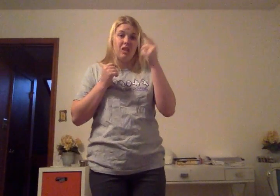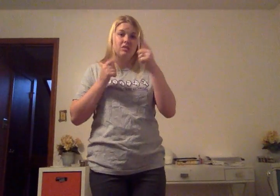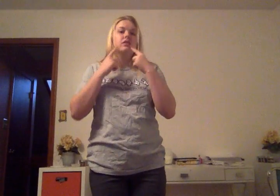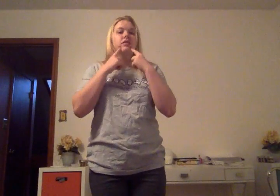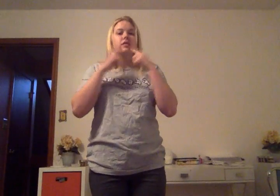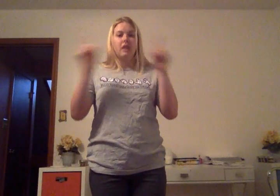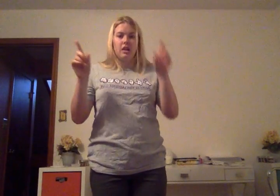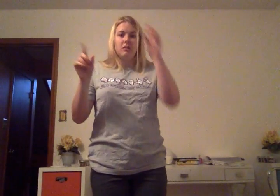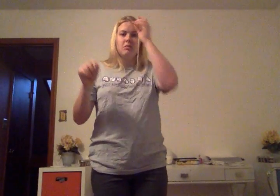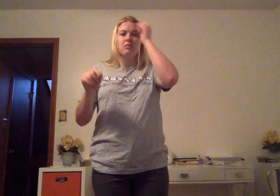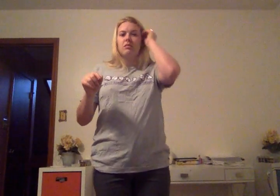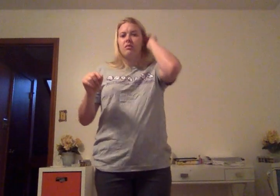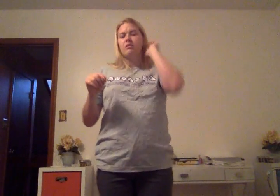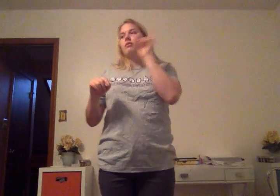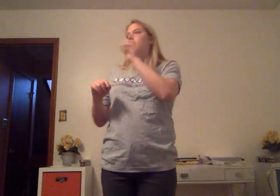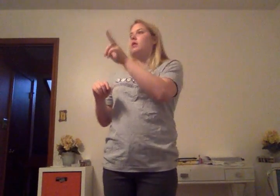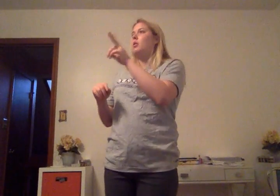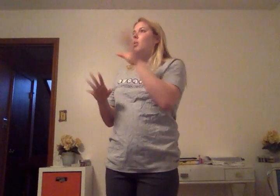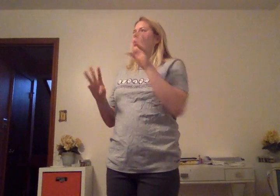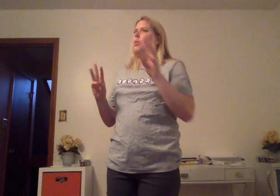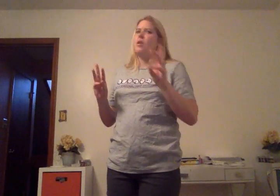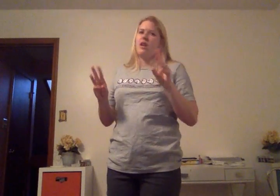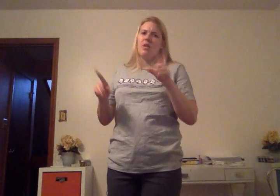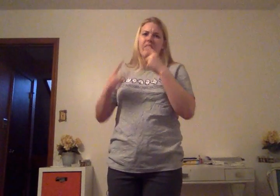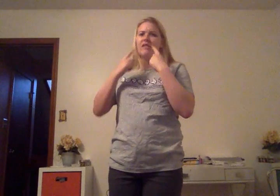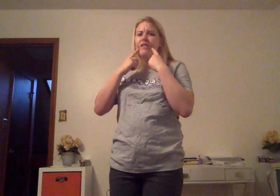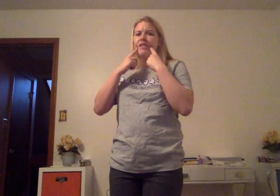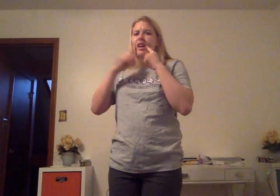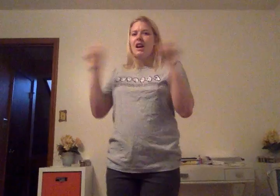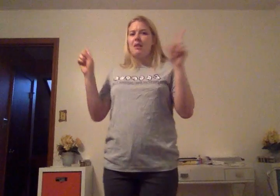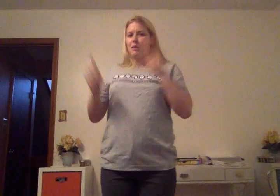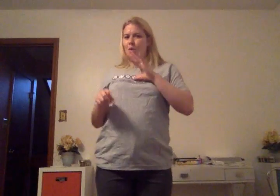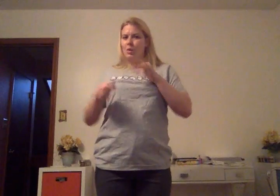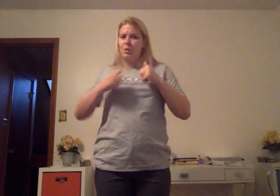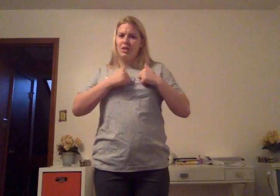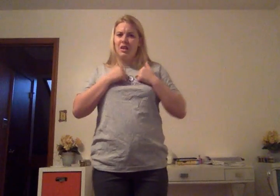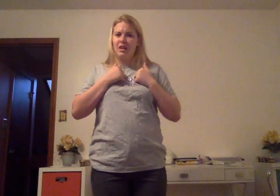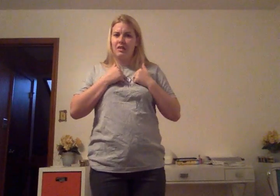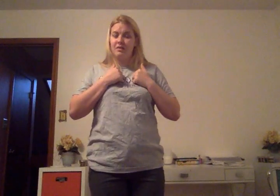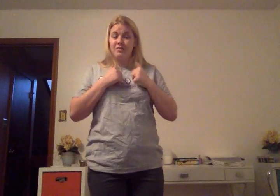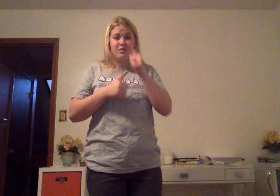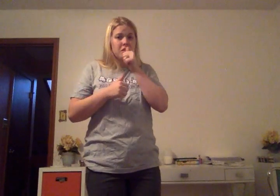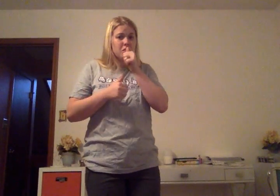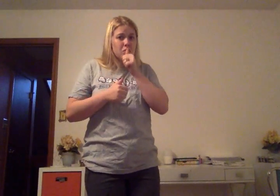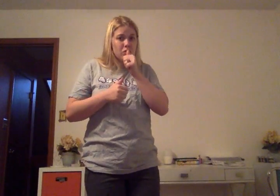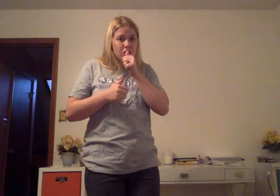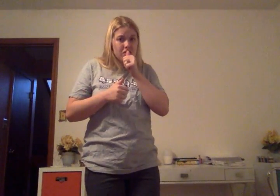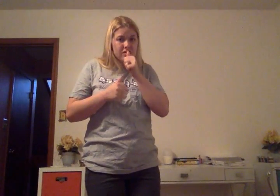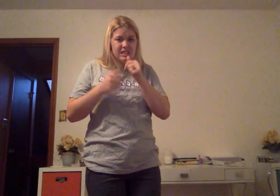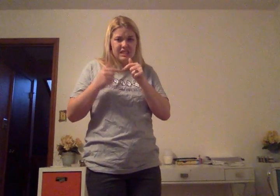all figured out. They've got everything. They get to live this cool life. So privately, it's a whole different feeling. Yes,